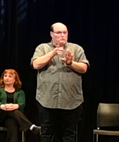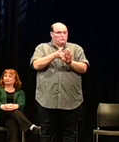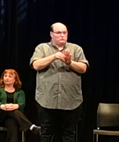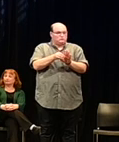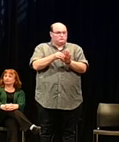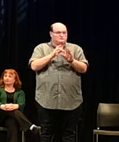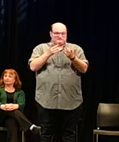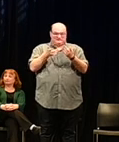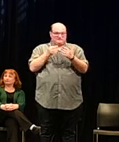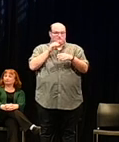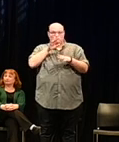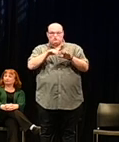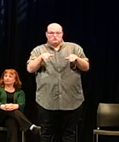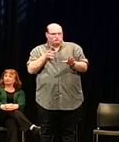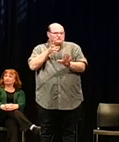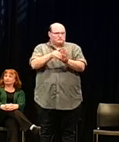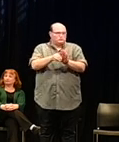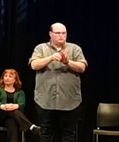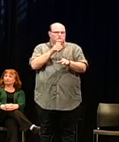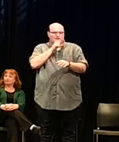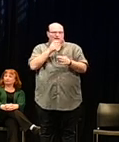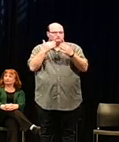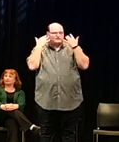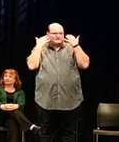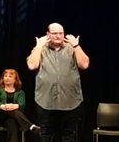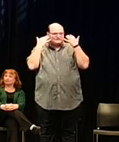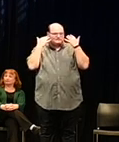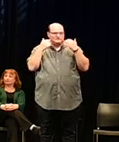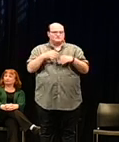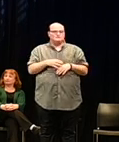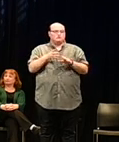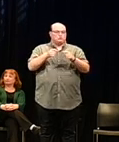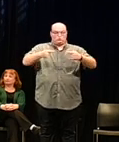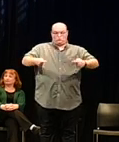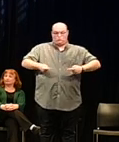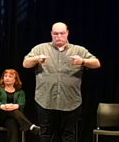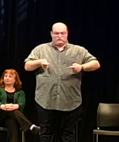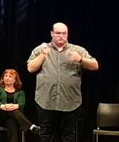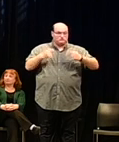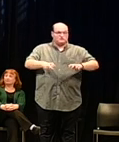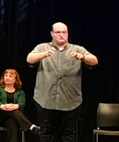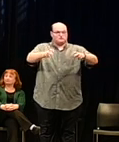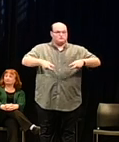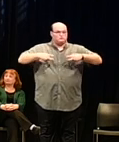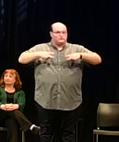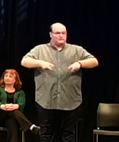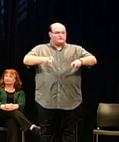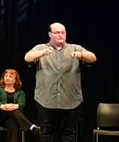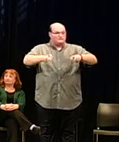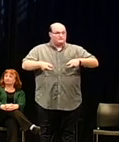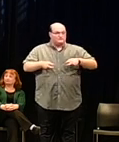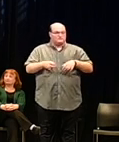an inclusive park for children that has, among other things, wheelchair swings that children who